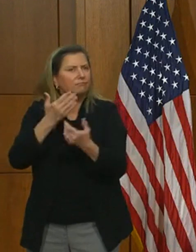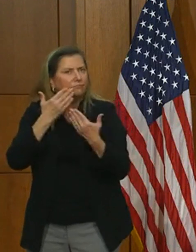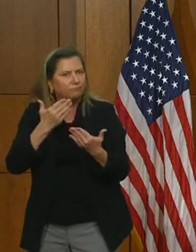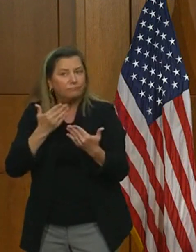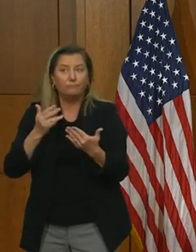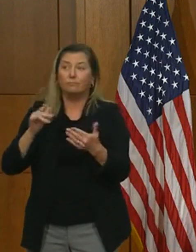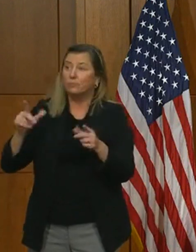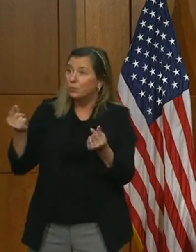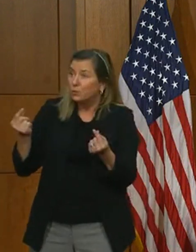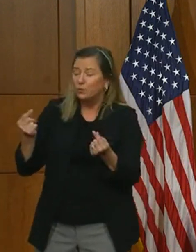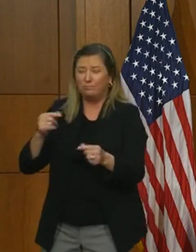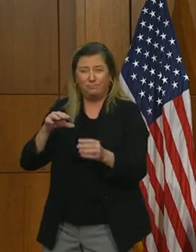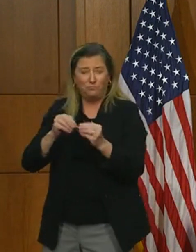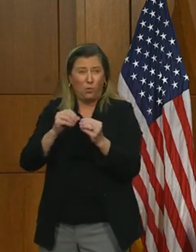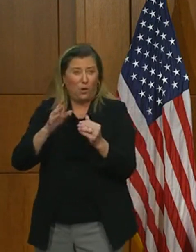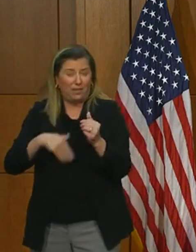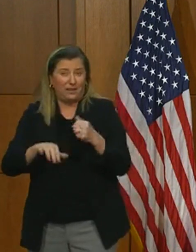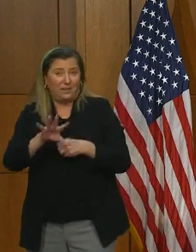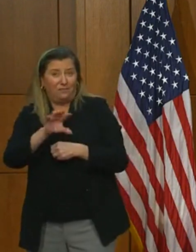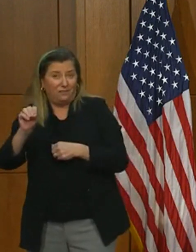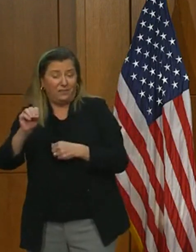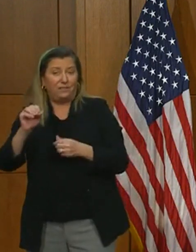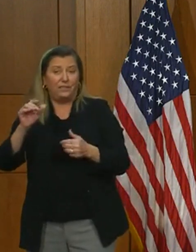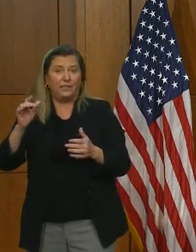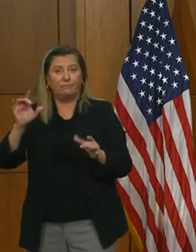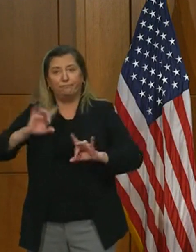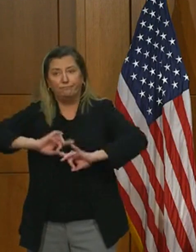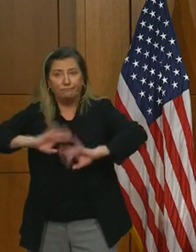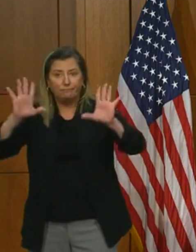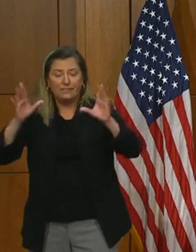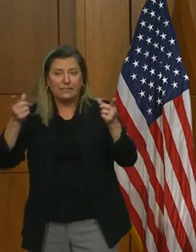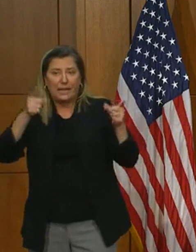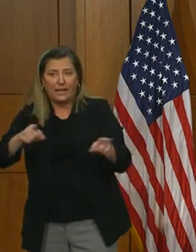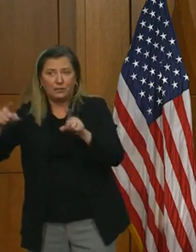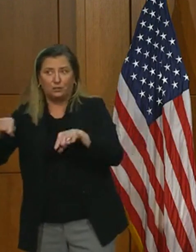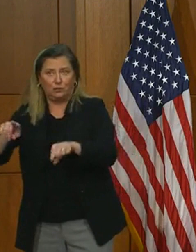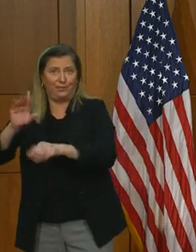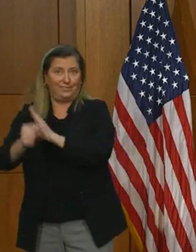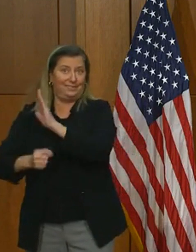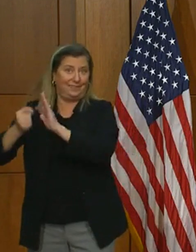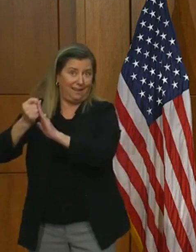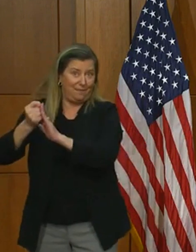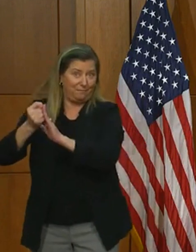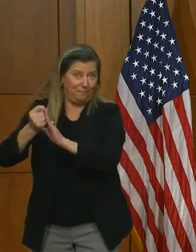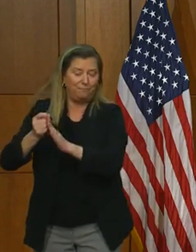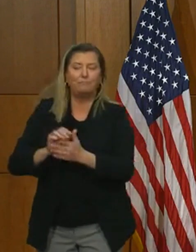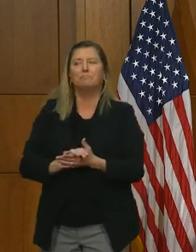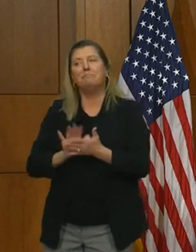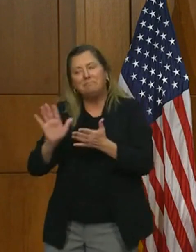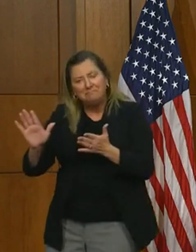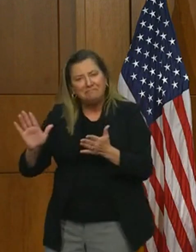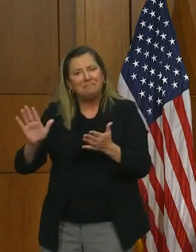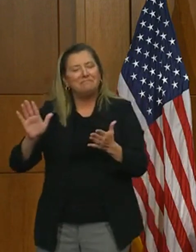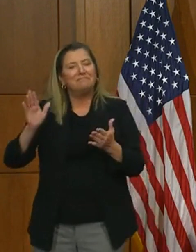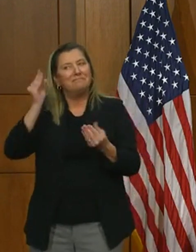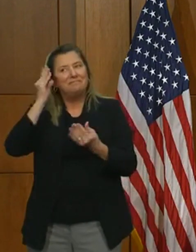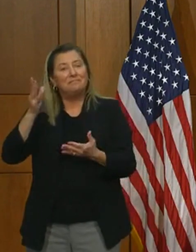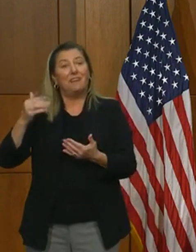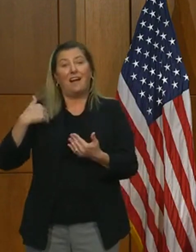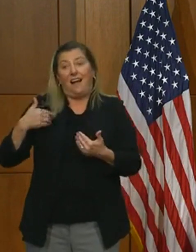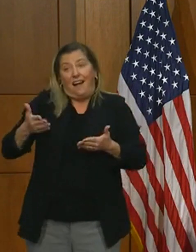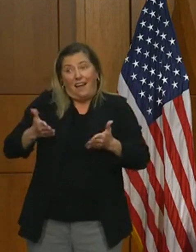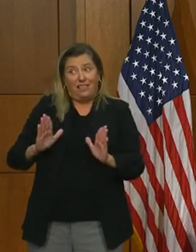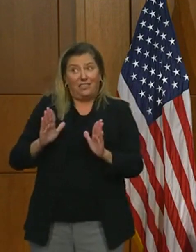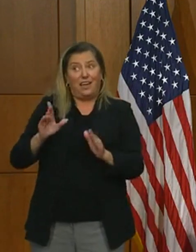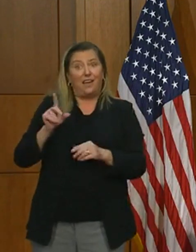has included nearly 50 disaster declarations. Now, on a lighter note, I have allowed him